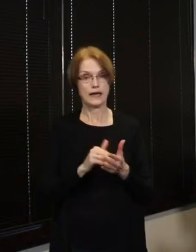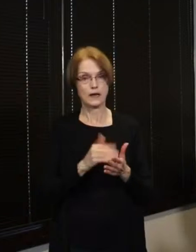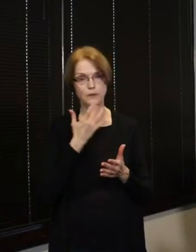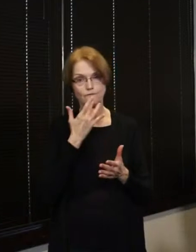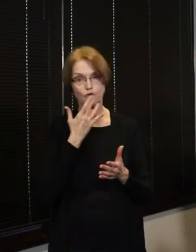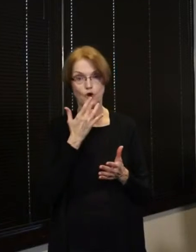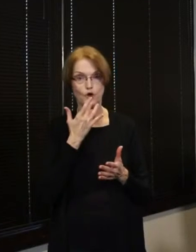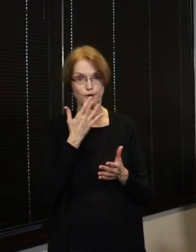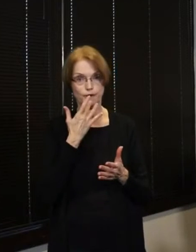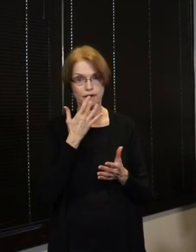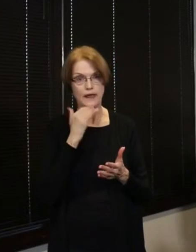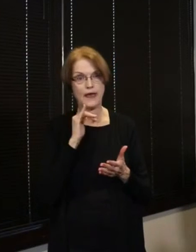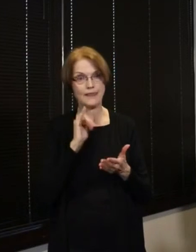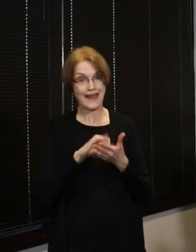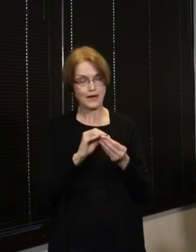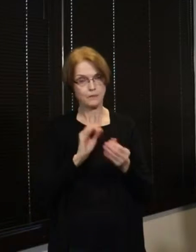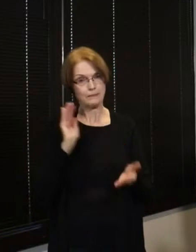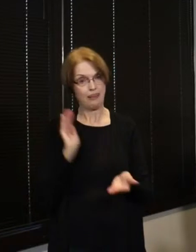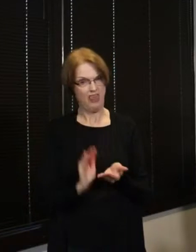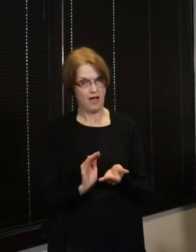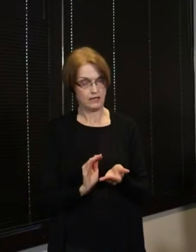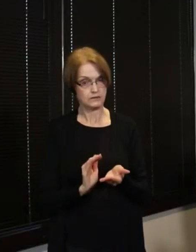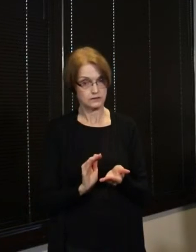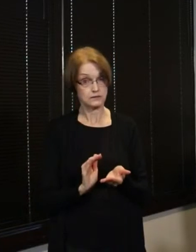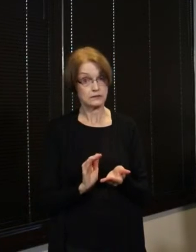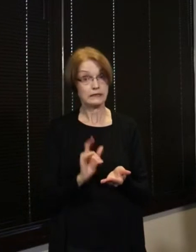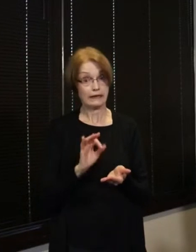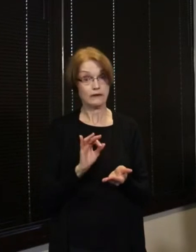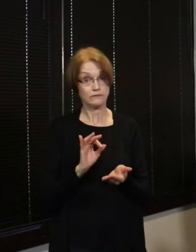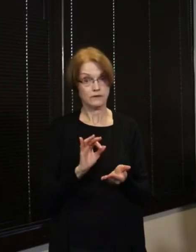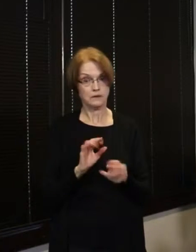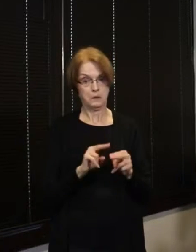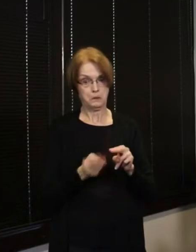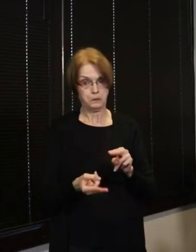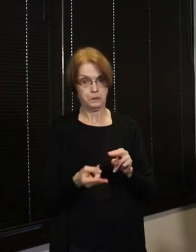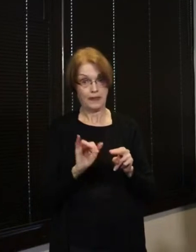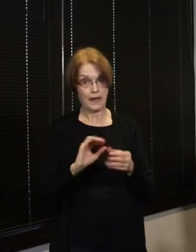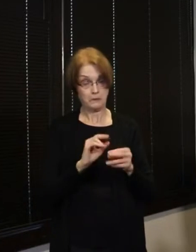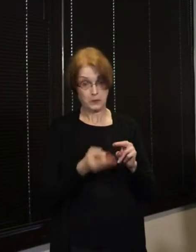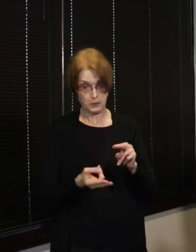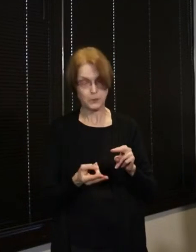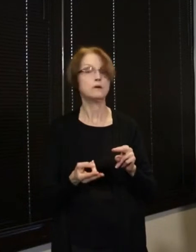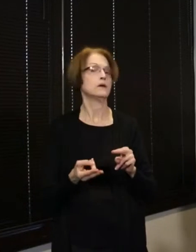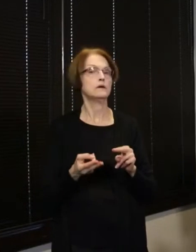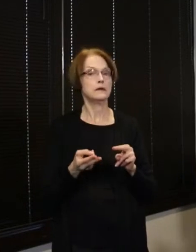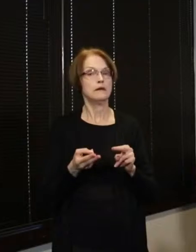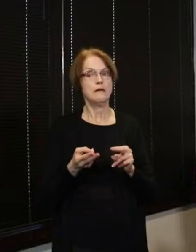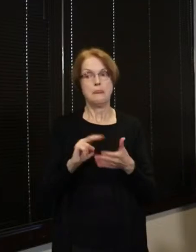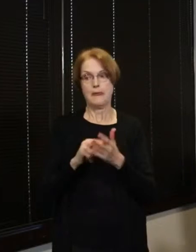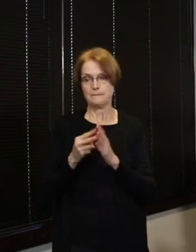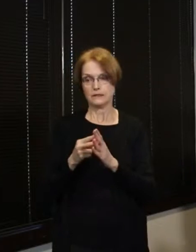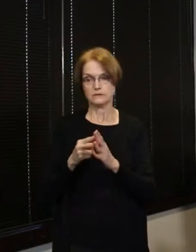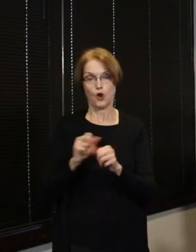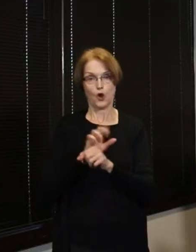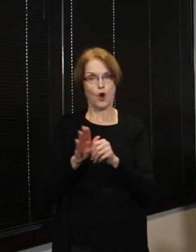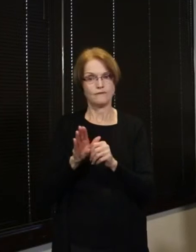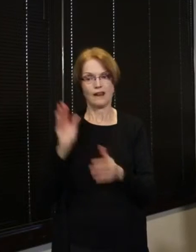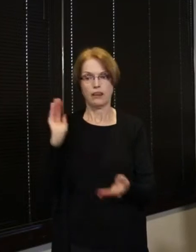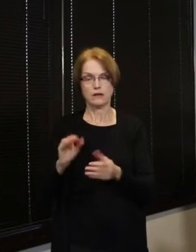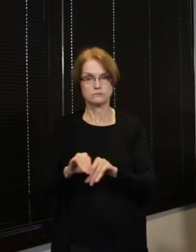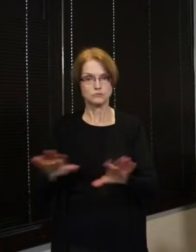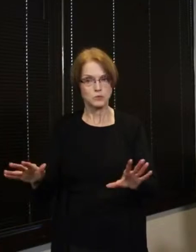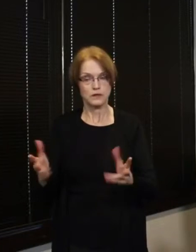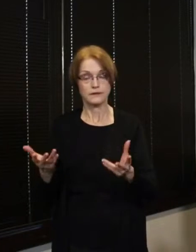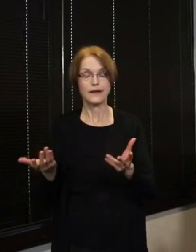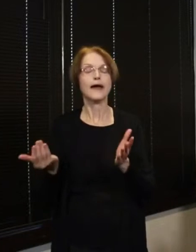down even further, and that's what's really going to drop the cases down. And just to reiterate, doing all of those things that